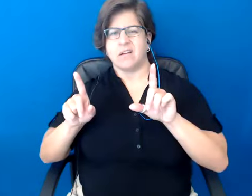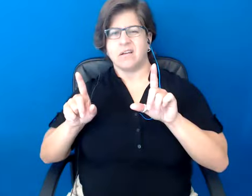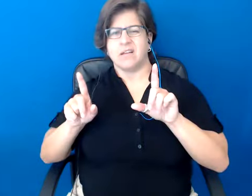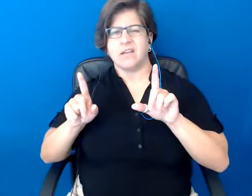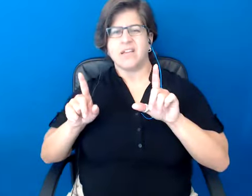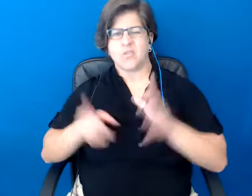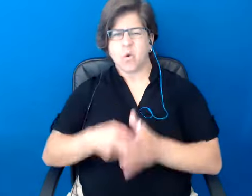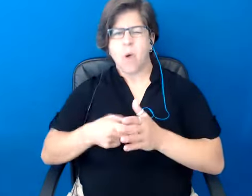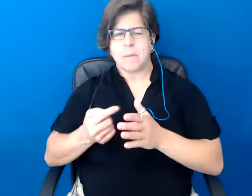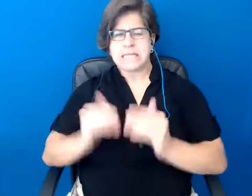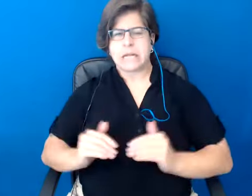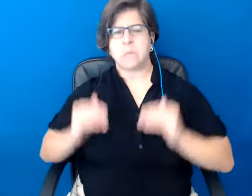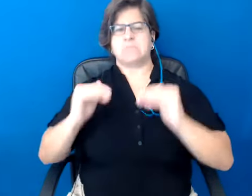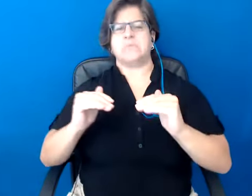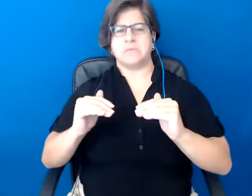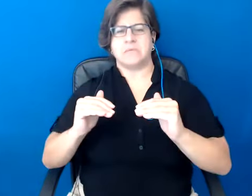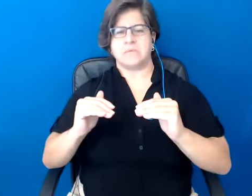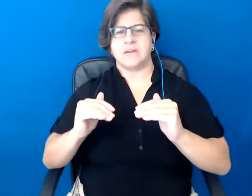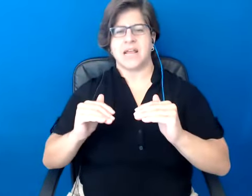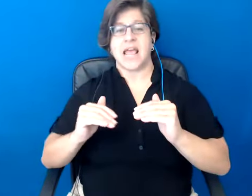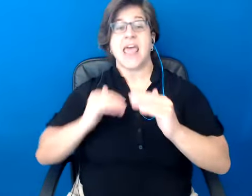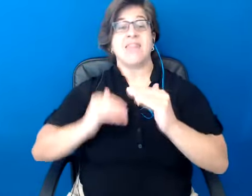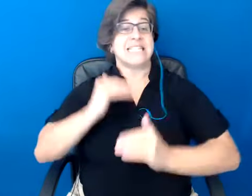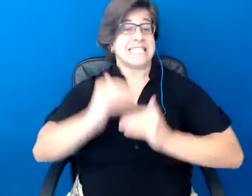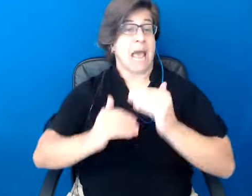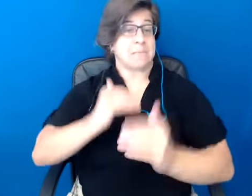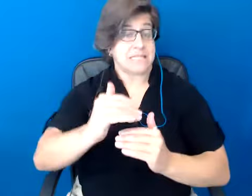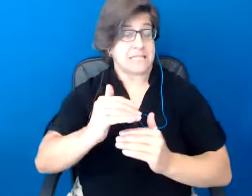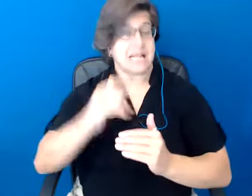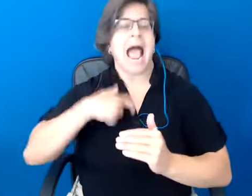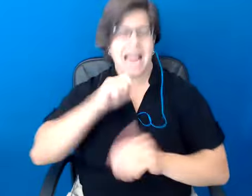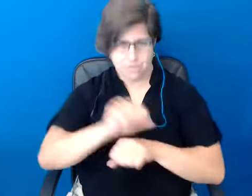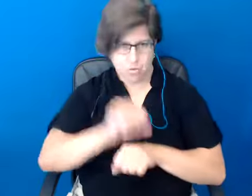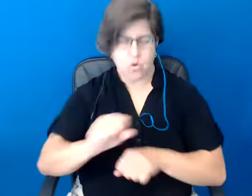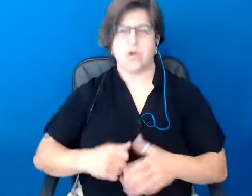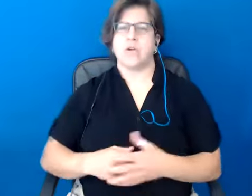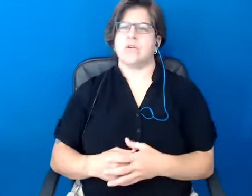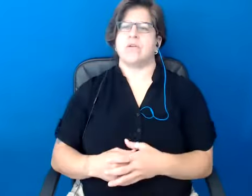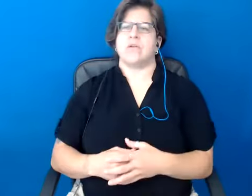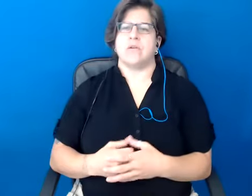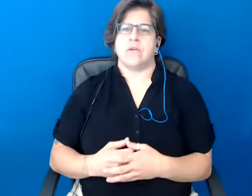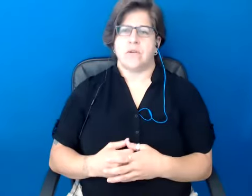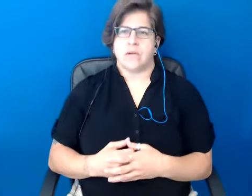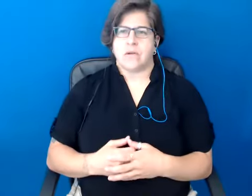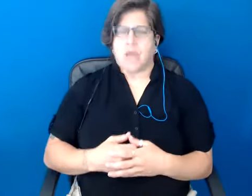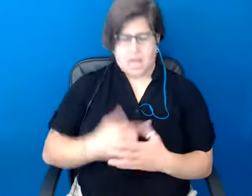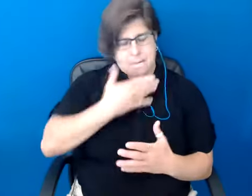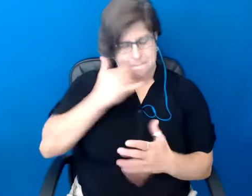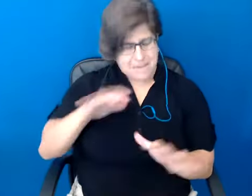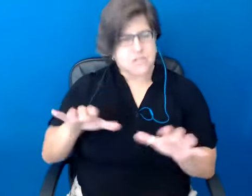The requirement for a spiritual awakening is a little bit different. The bar is much higher. I have to work the steps. I have to do all those